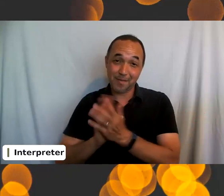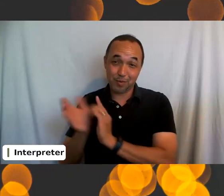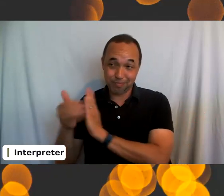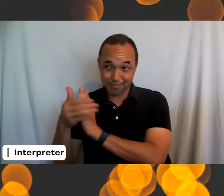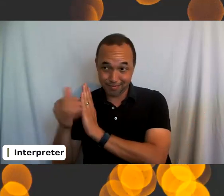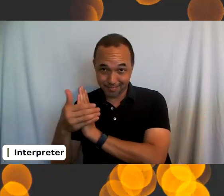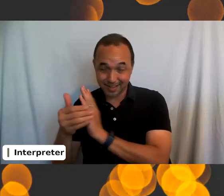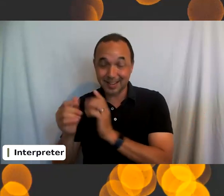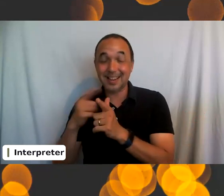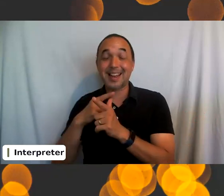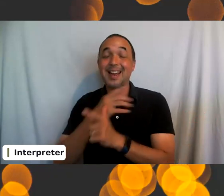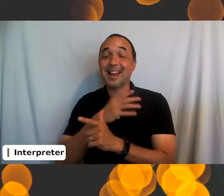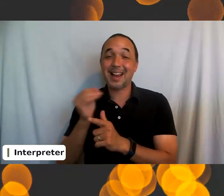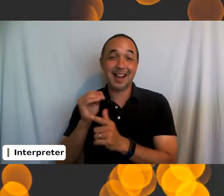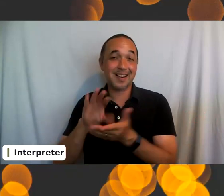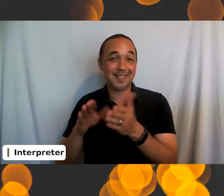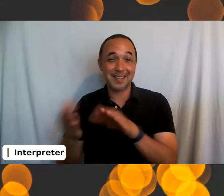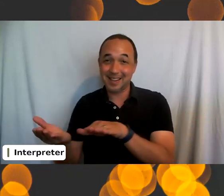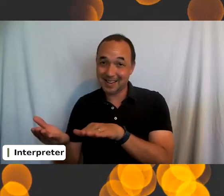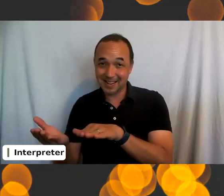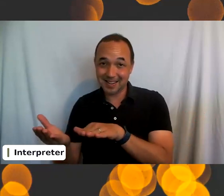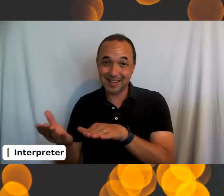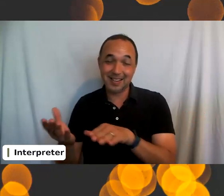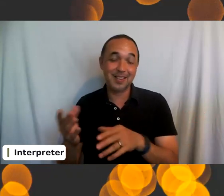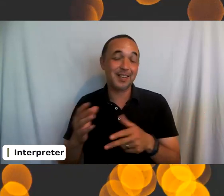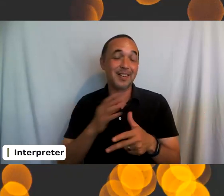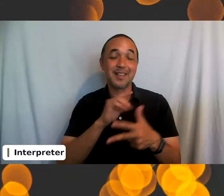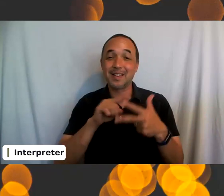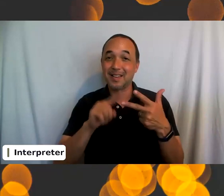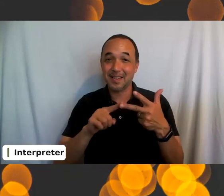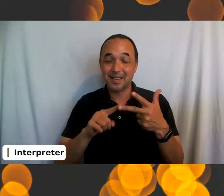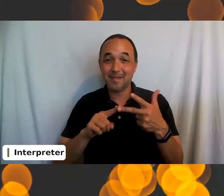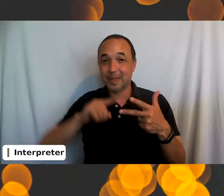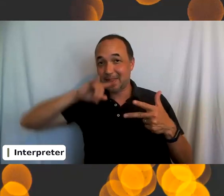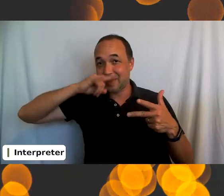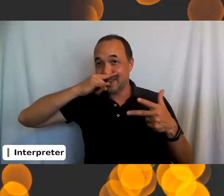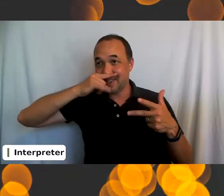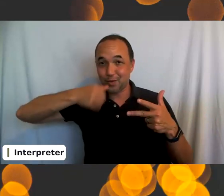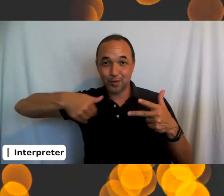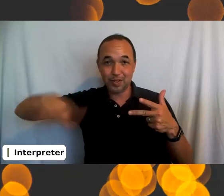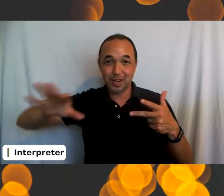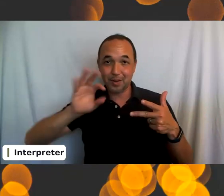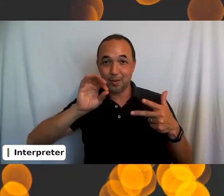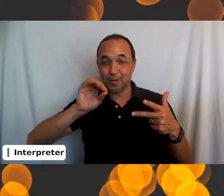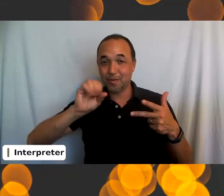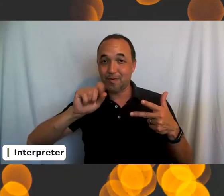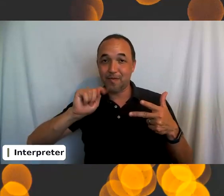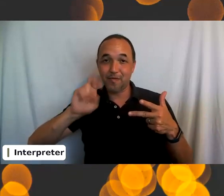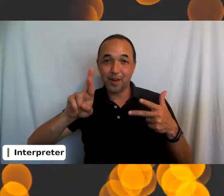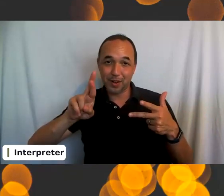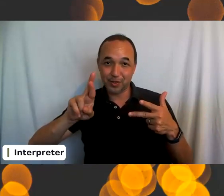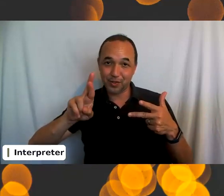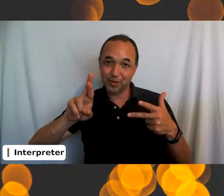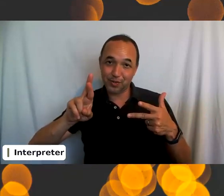she died, and C, his children were put into foster care or into the system until they could figure out who